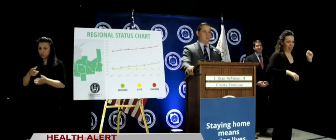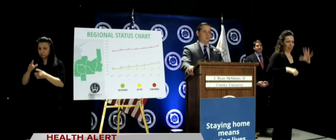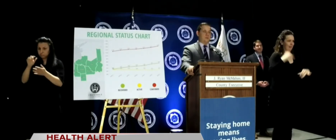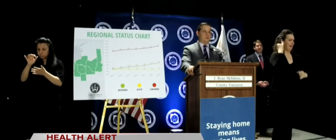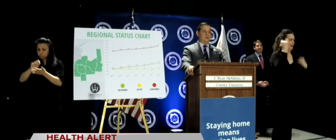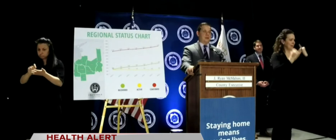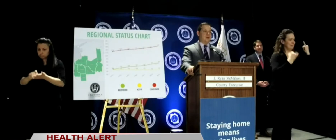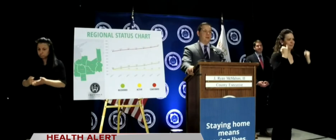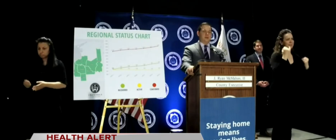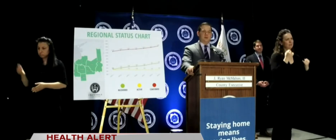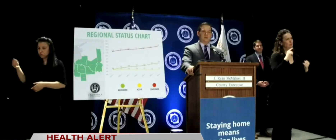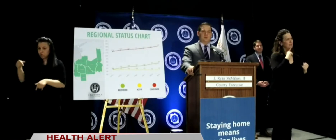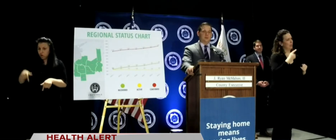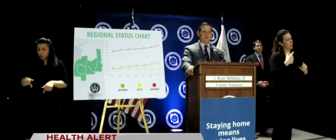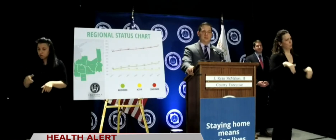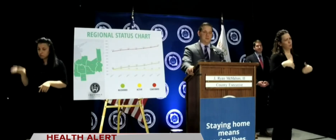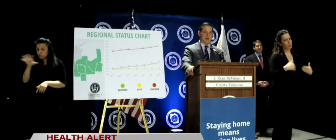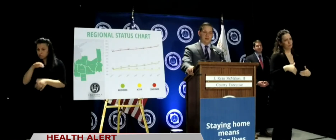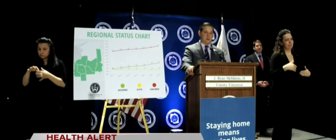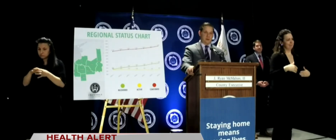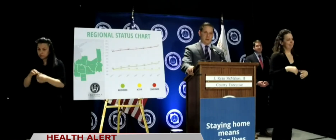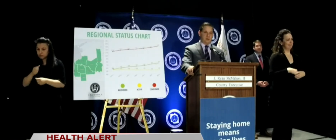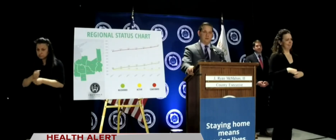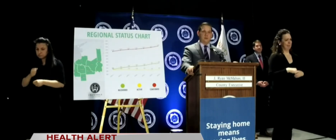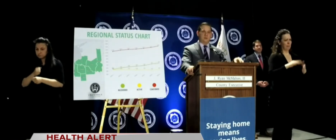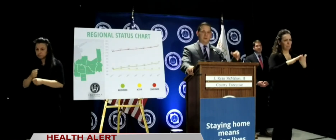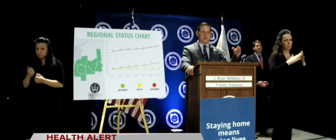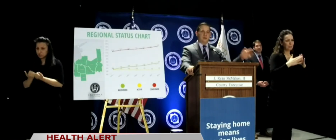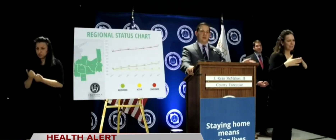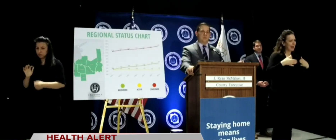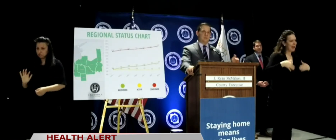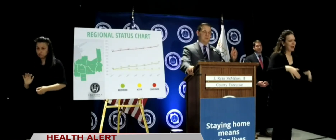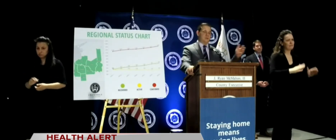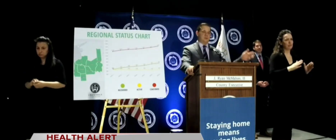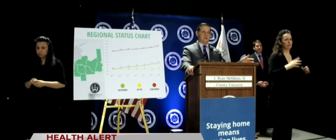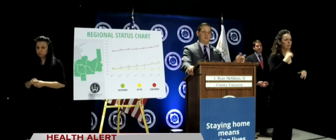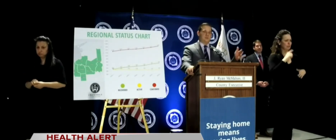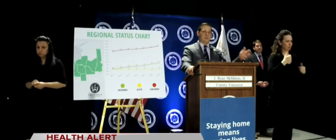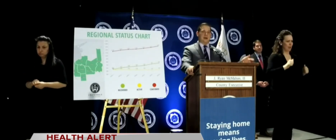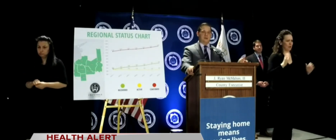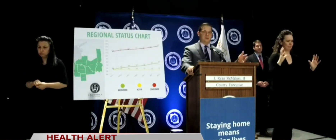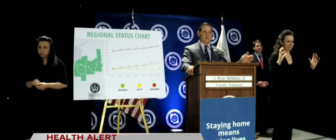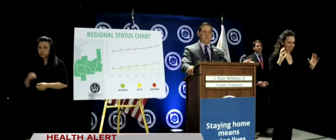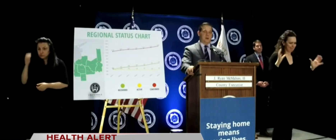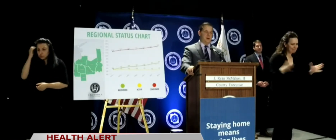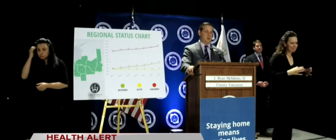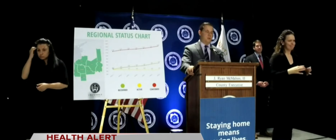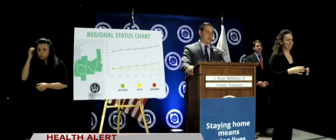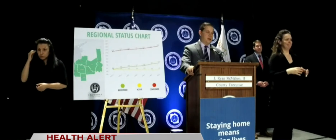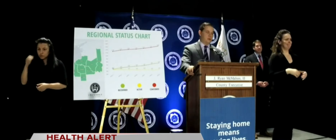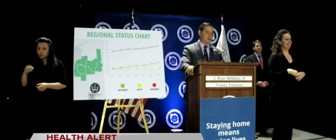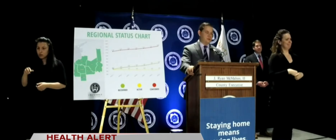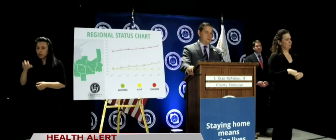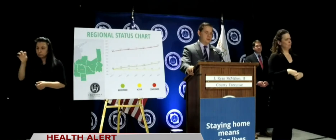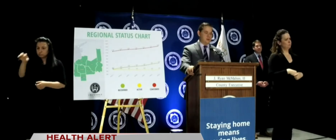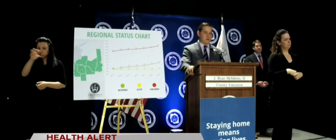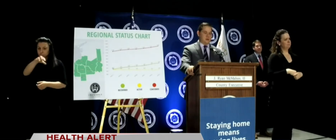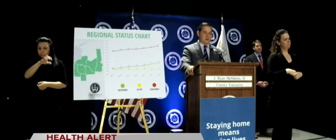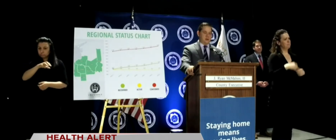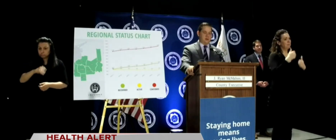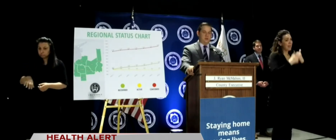So every other county leader does the same thing I do every day. It's just a different magnitude depending on how big their county